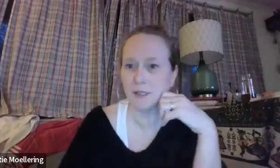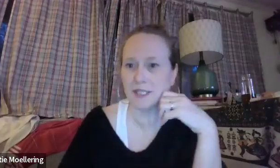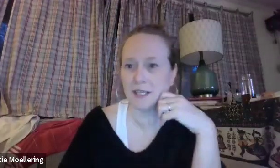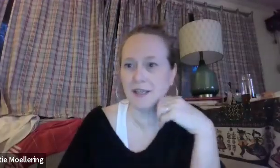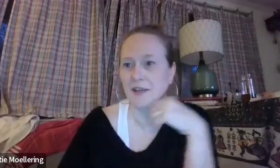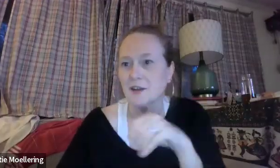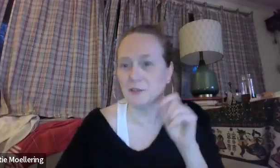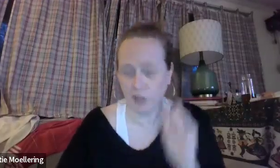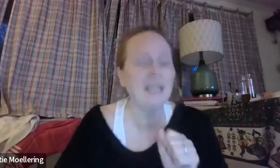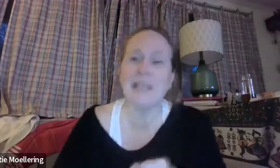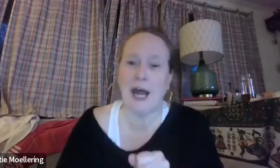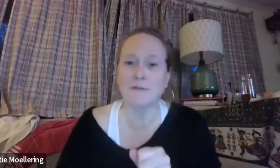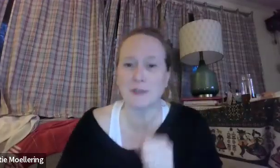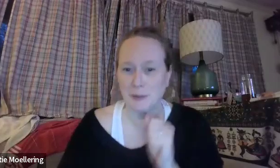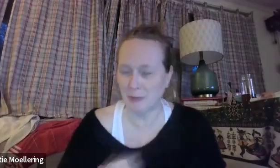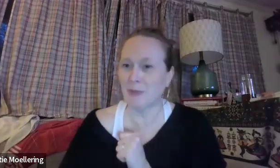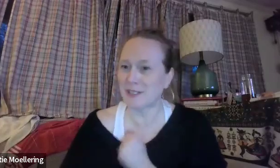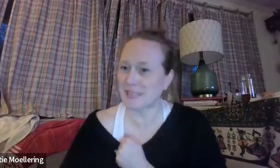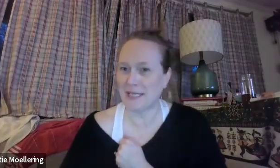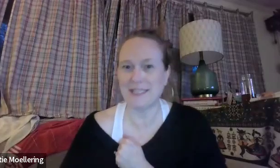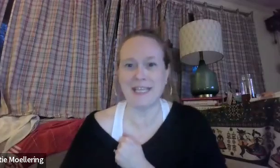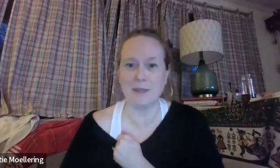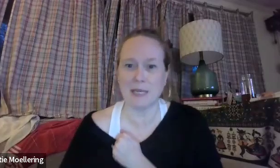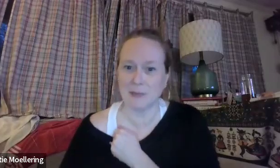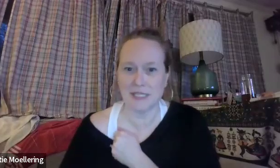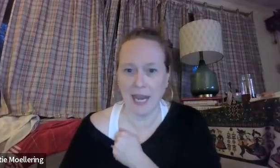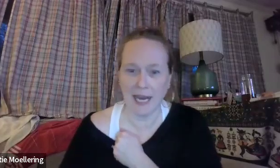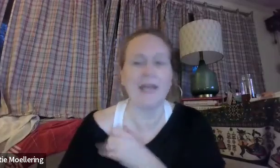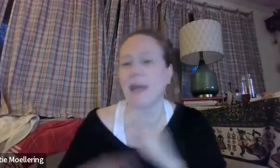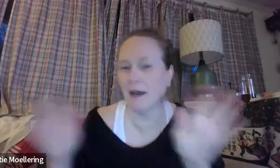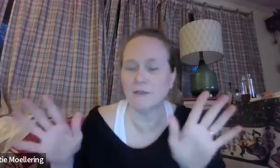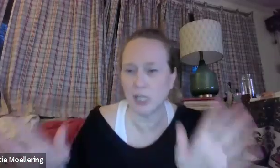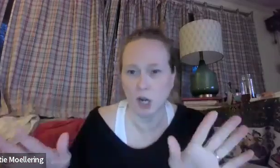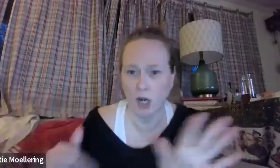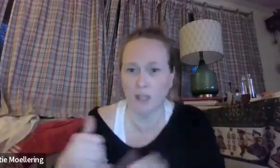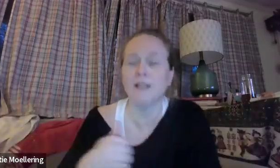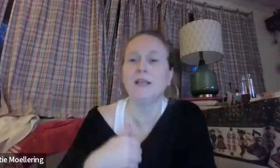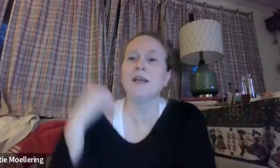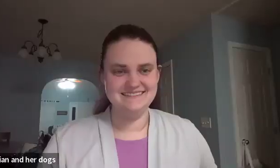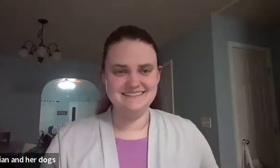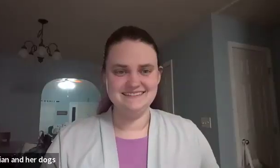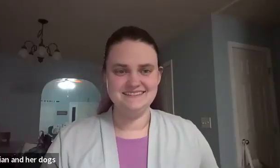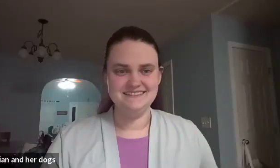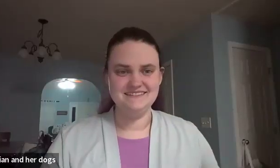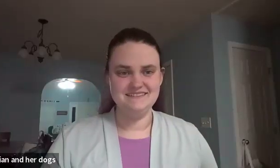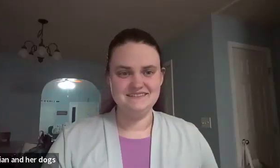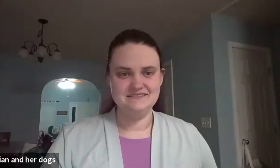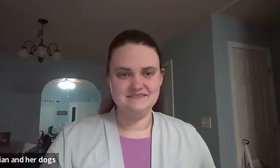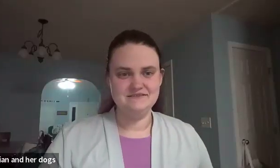was lucky enough to remember the signs and I was able to say I have a dog, Mhm. does it throw somebody? Because it